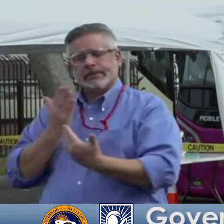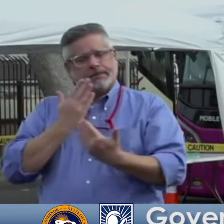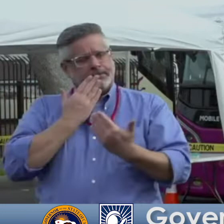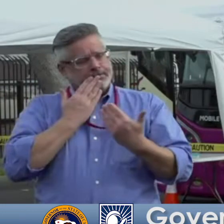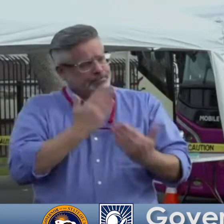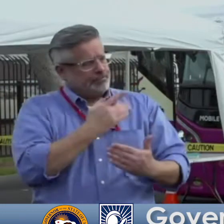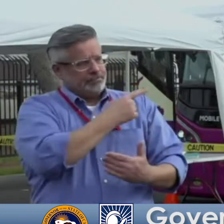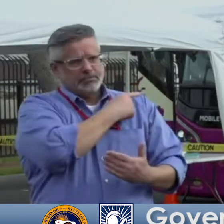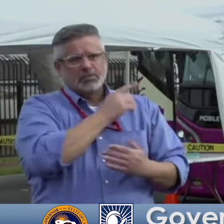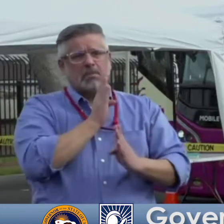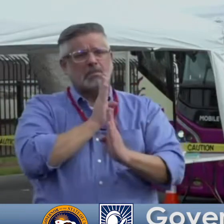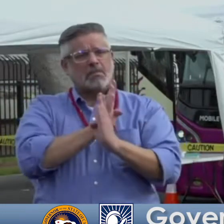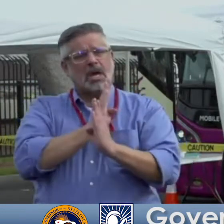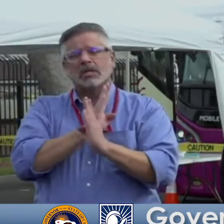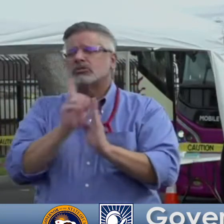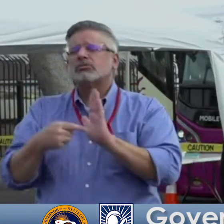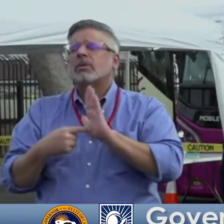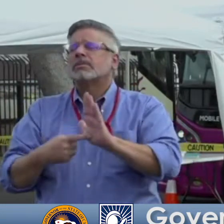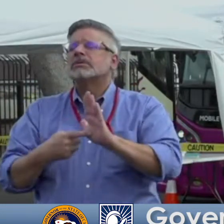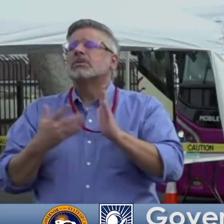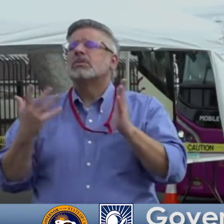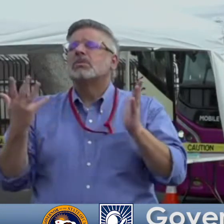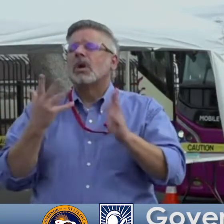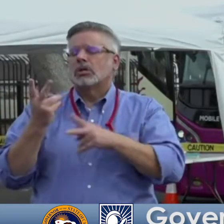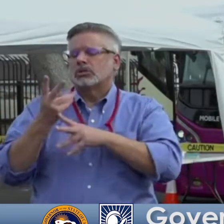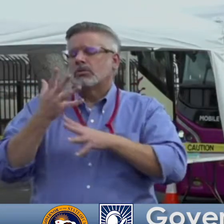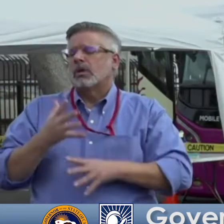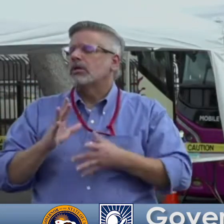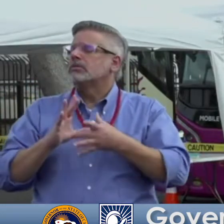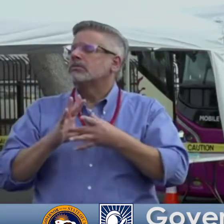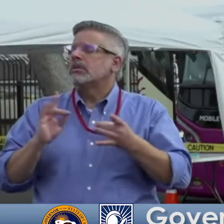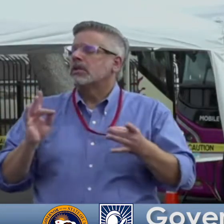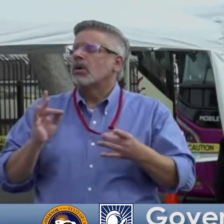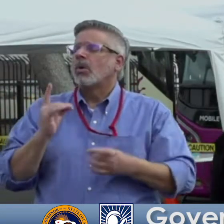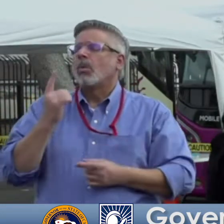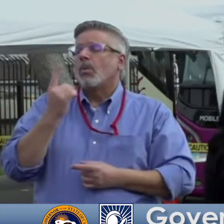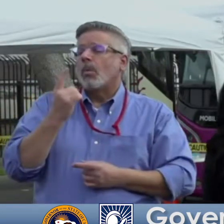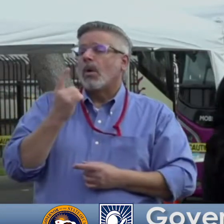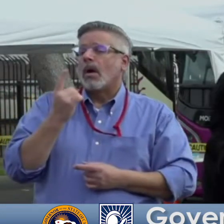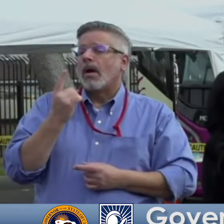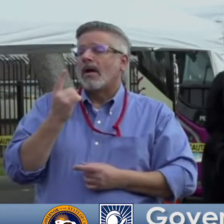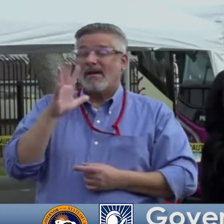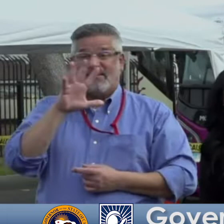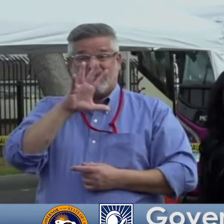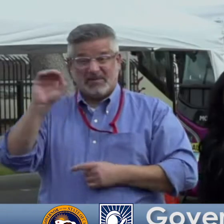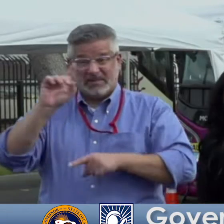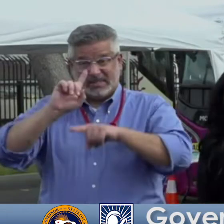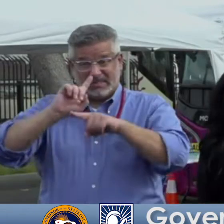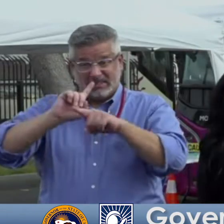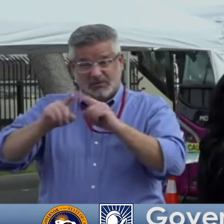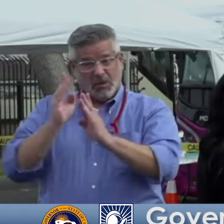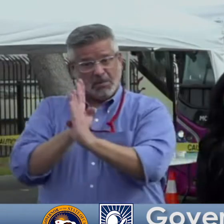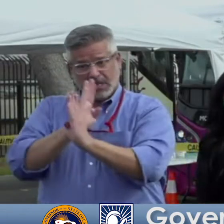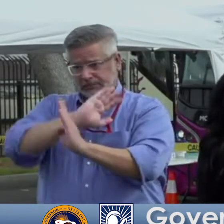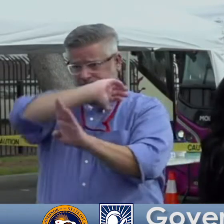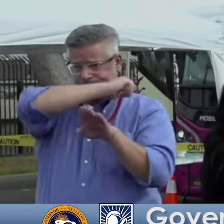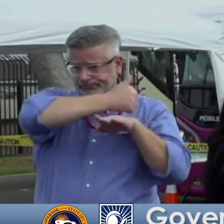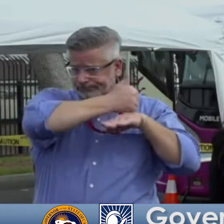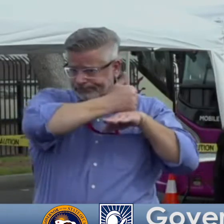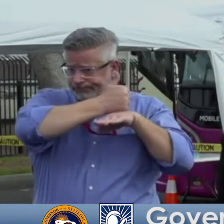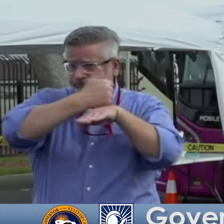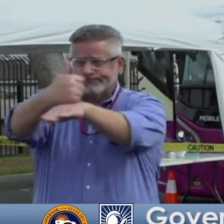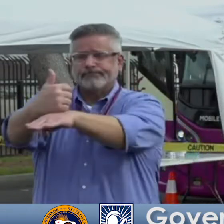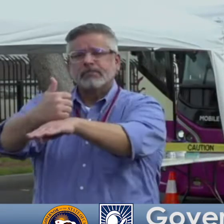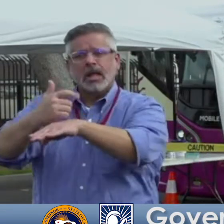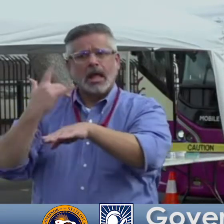of the bus. This bus represents, as the supervisor mentioned, one of 50 mobile sites that we've set up throughout the state